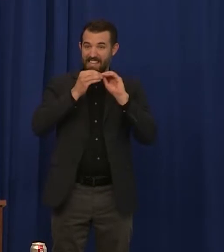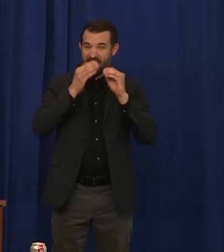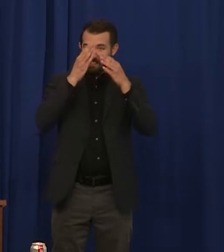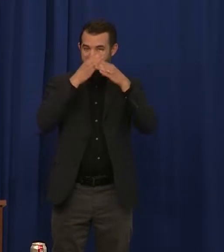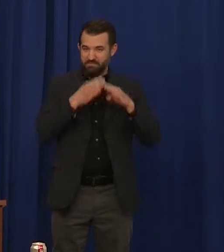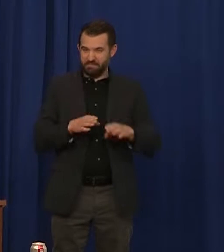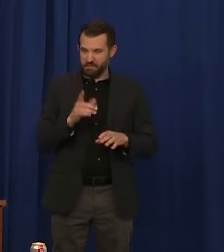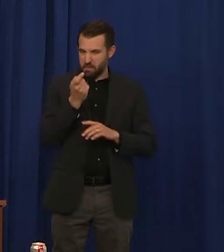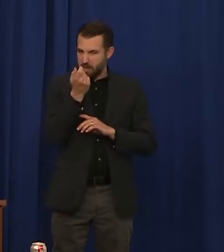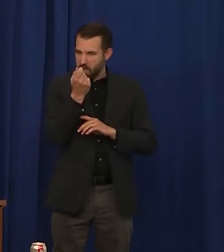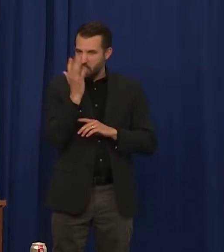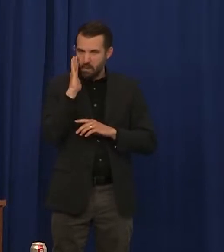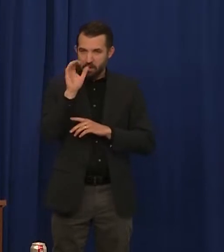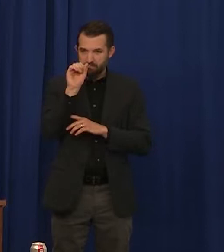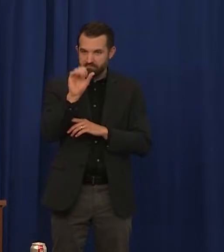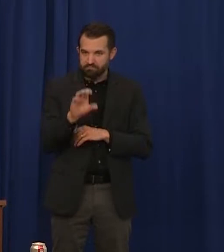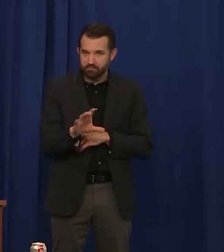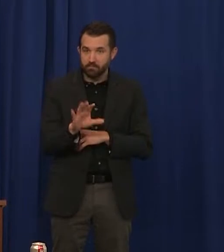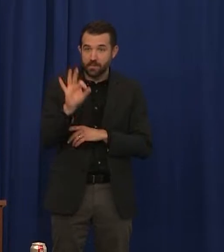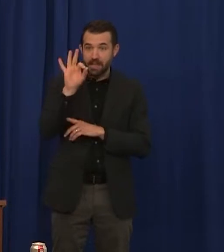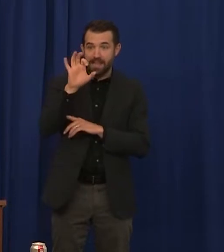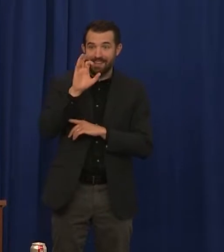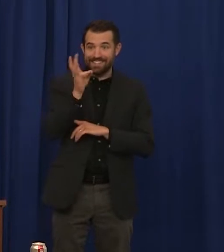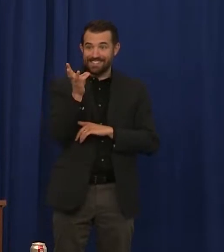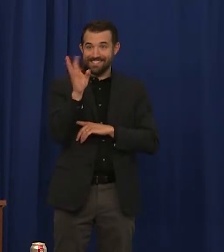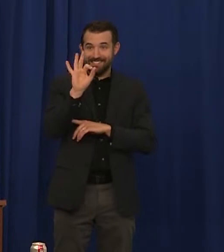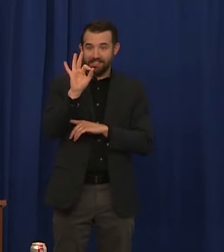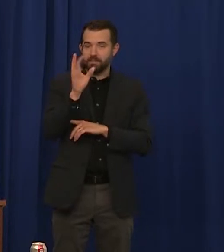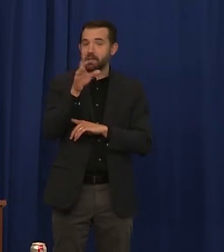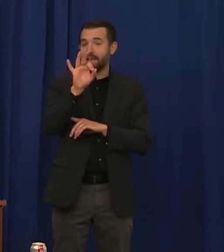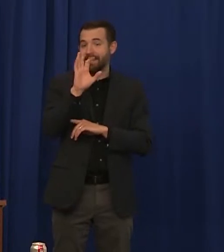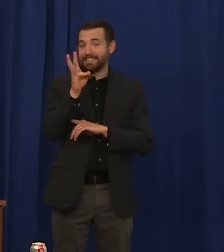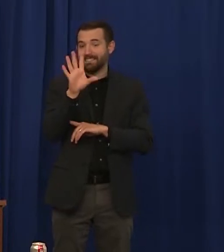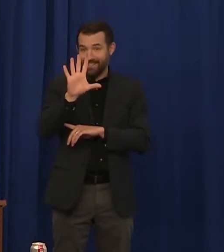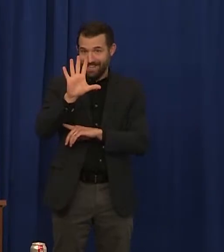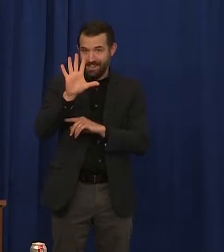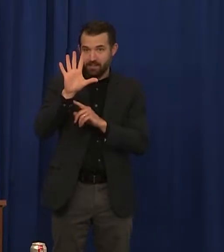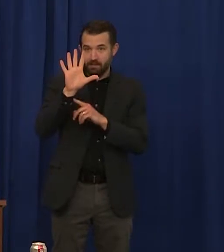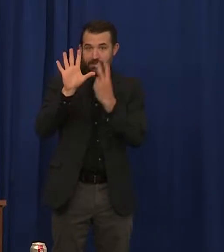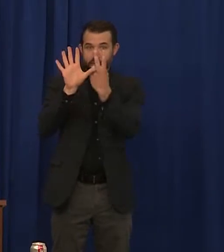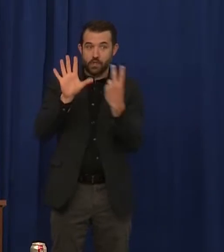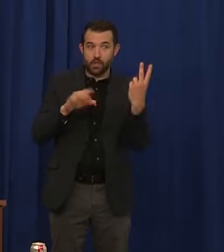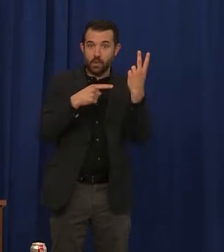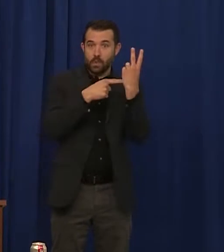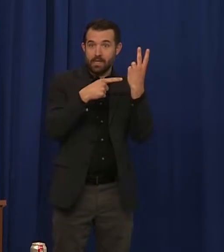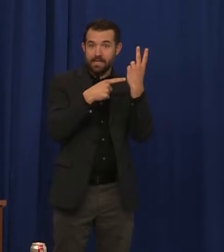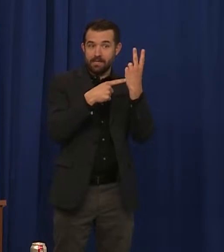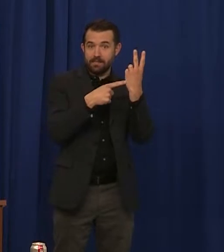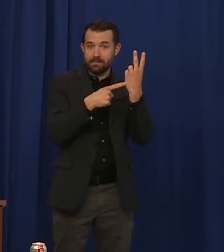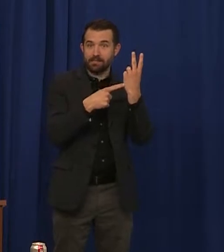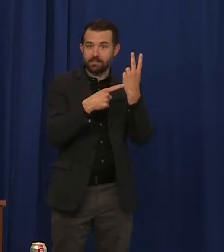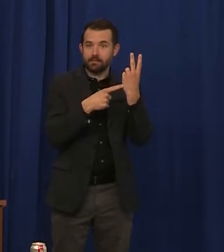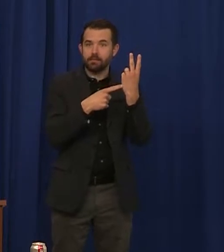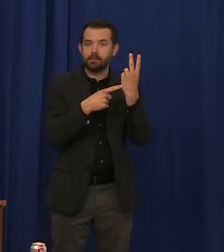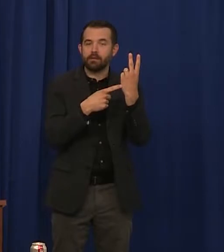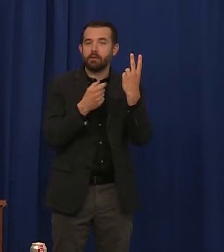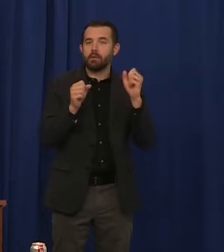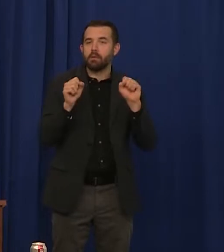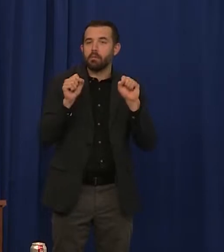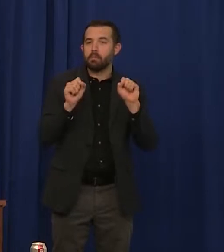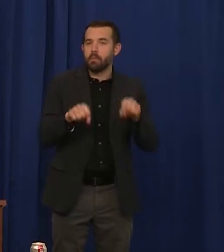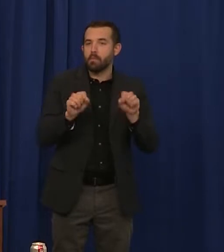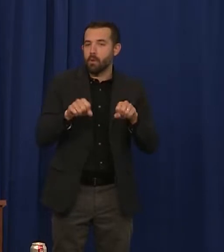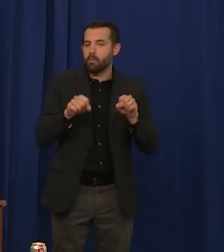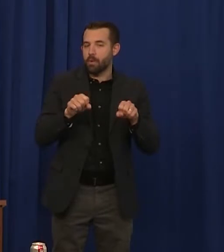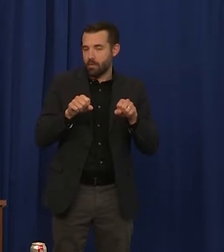Of those 965 cases, 2 are what we refer to as probable cases.